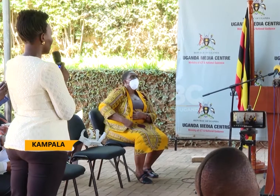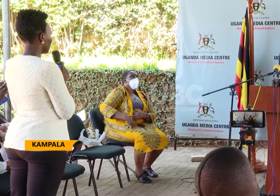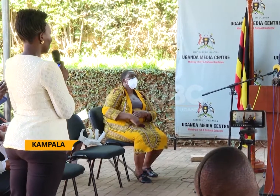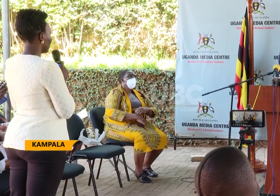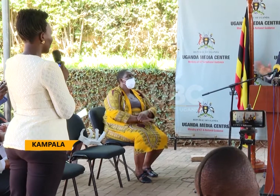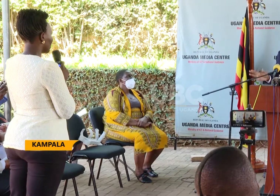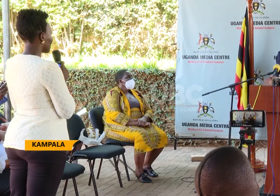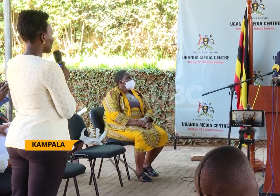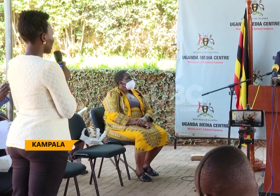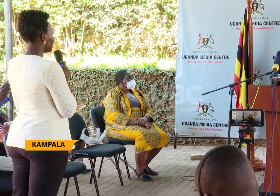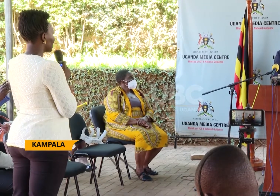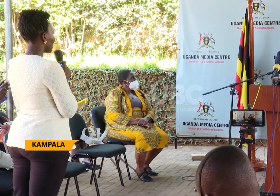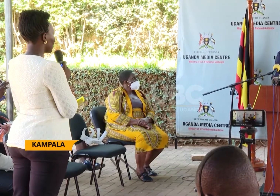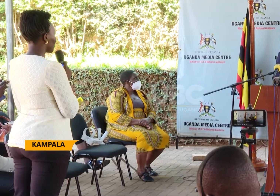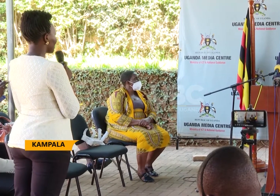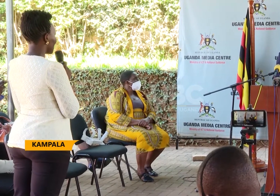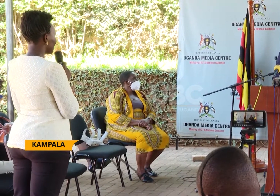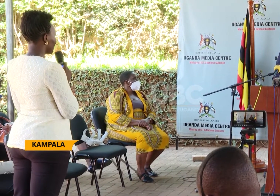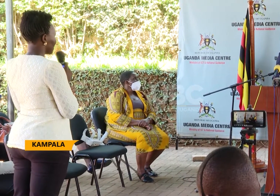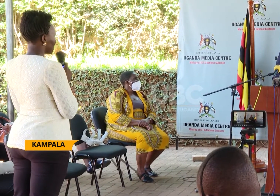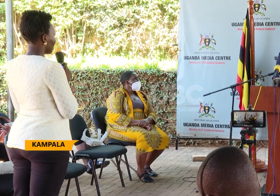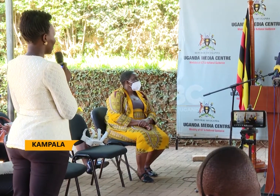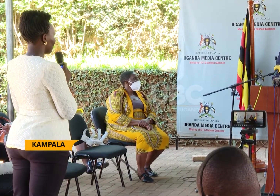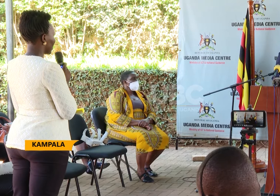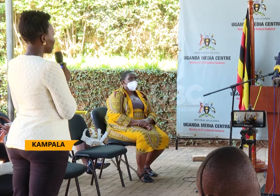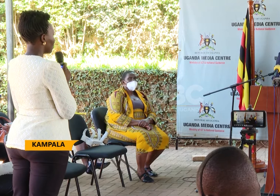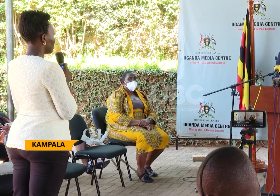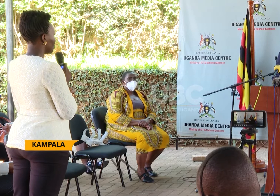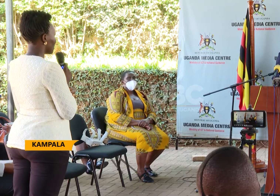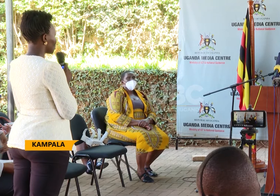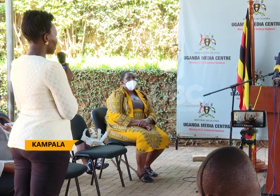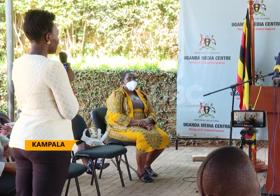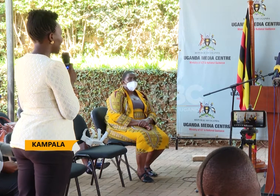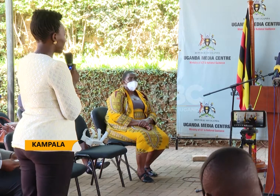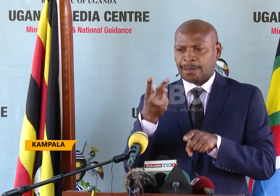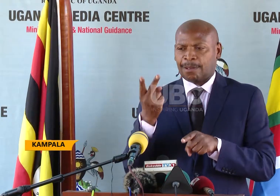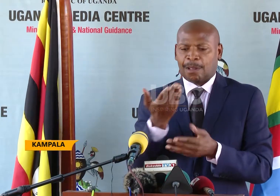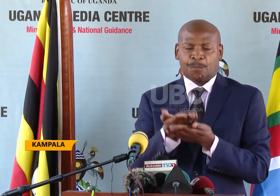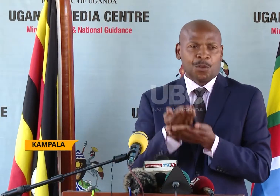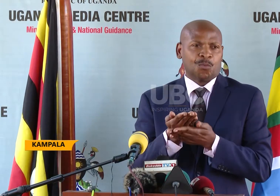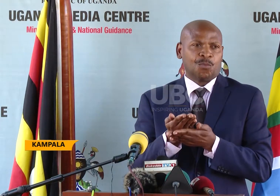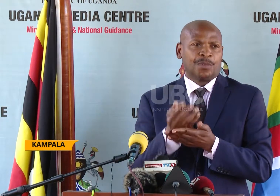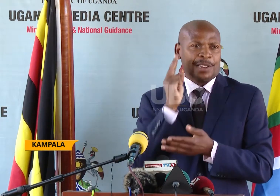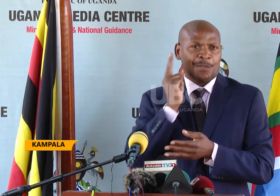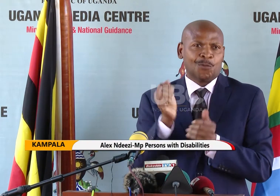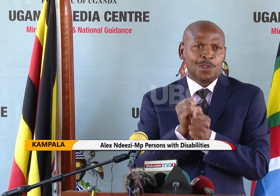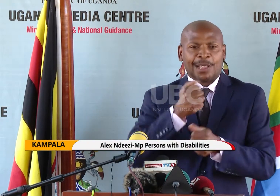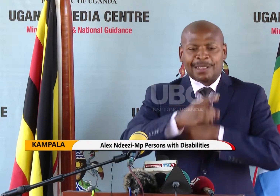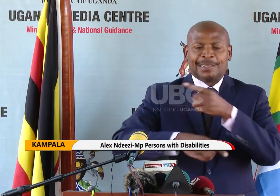with disabilities are marginalized when it comes to learning in public places. My second request